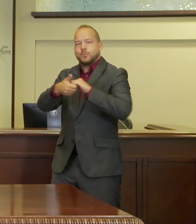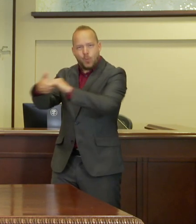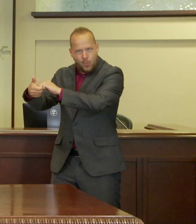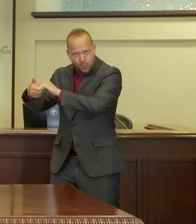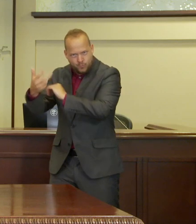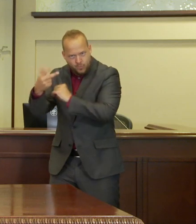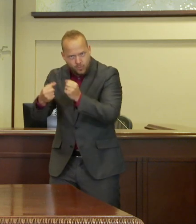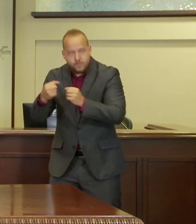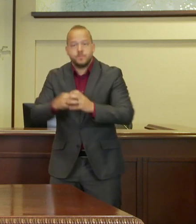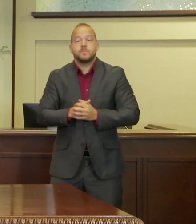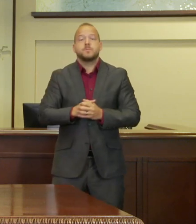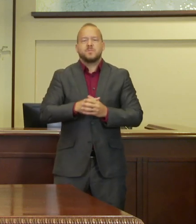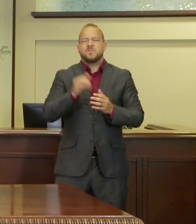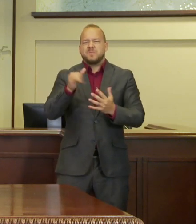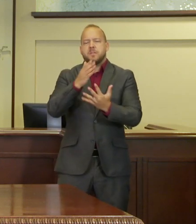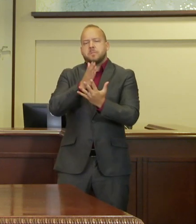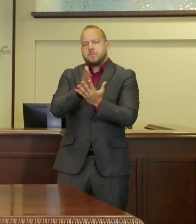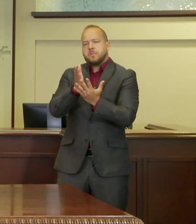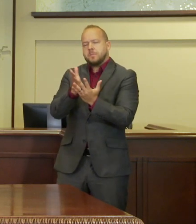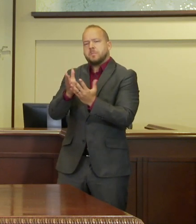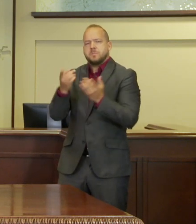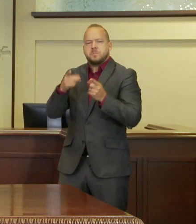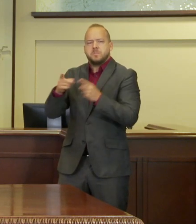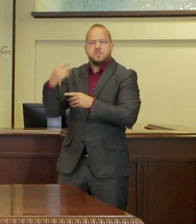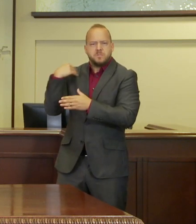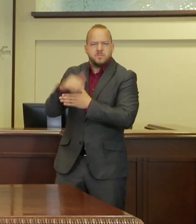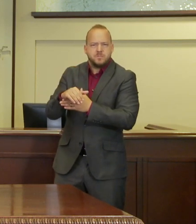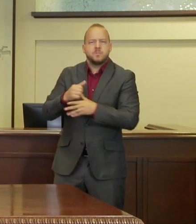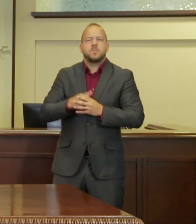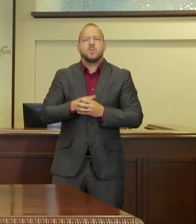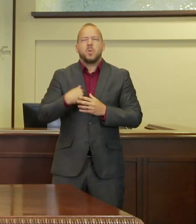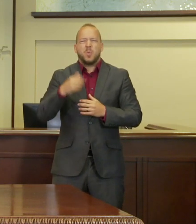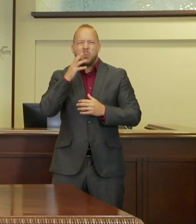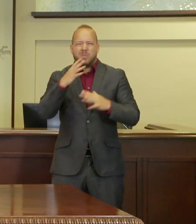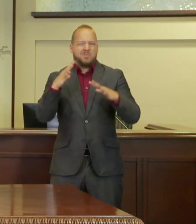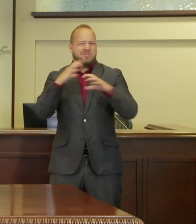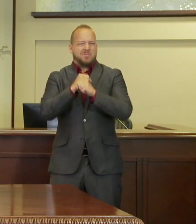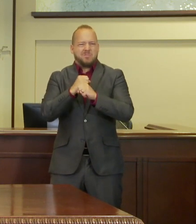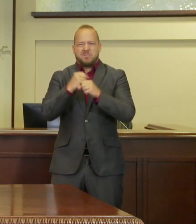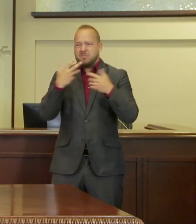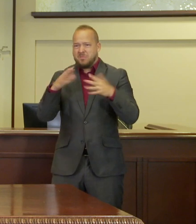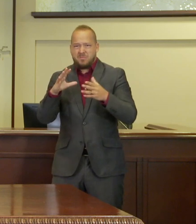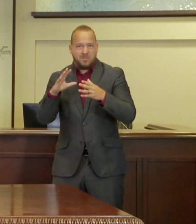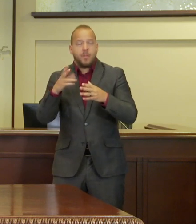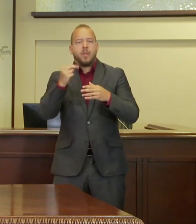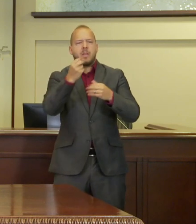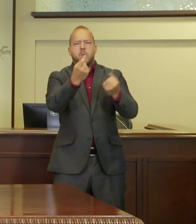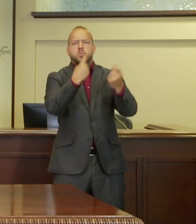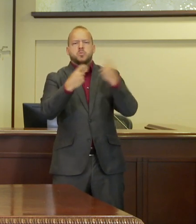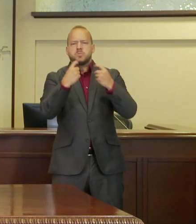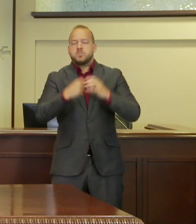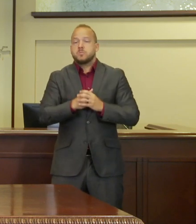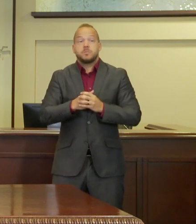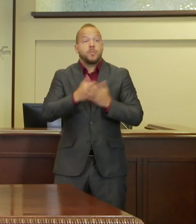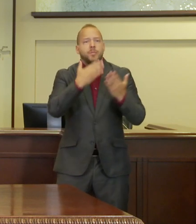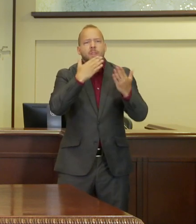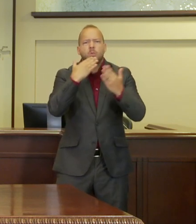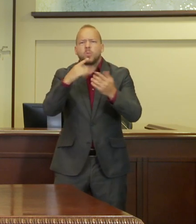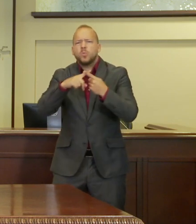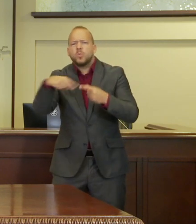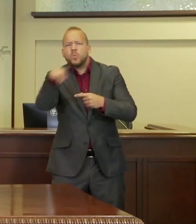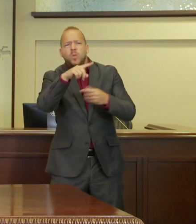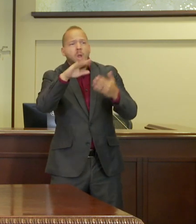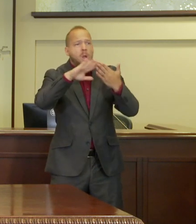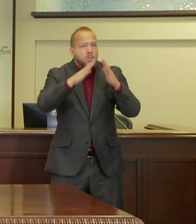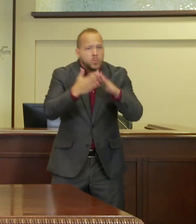I'll wrap up and then I'll be available for questions. But I'd like to thank a lot of our community partners that